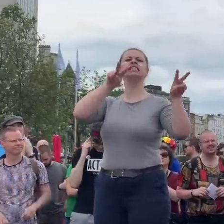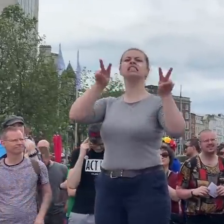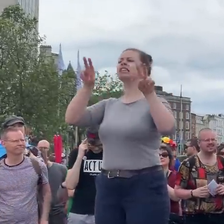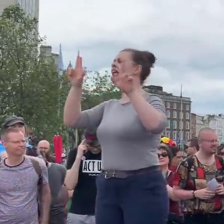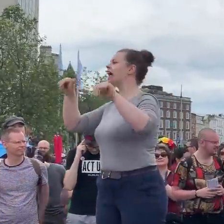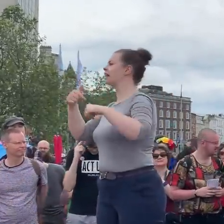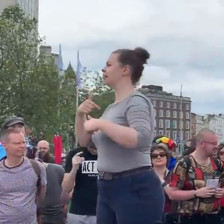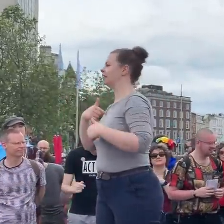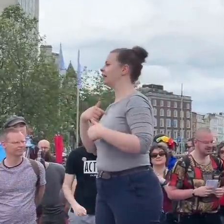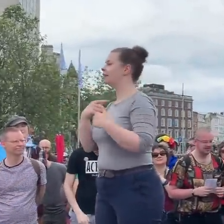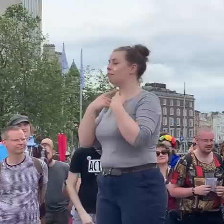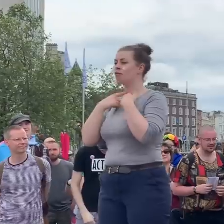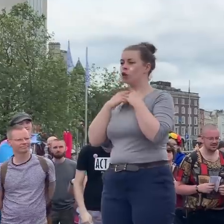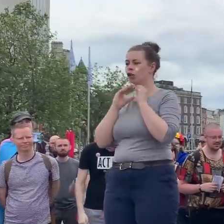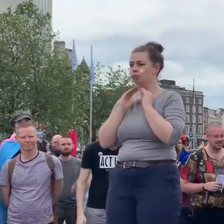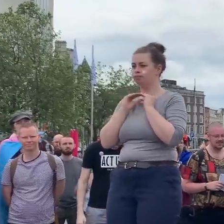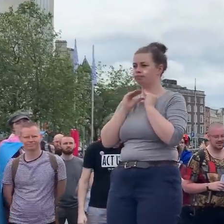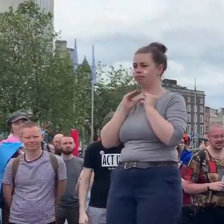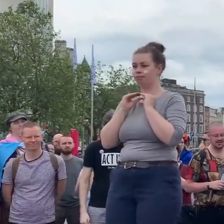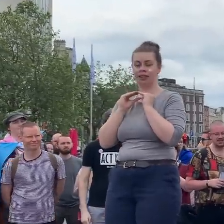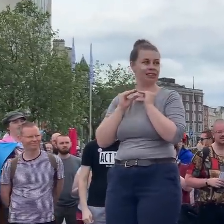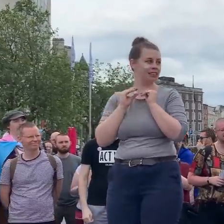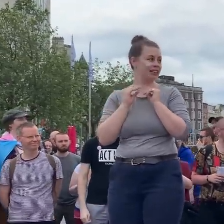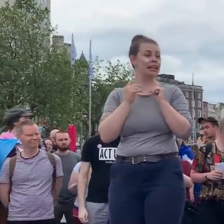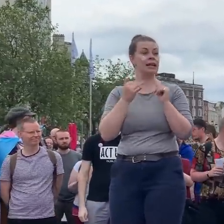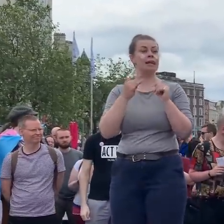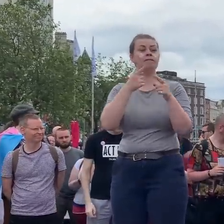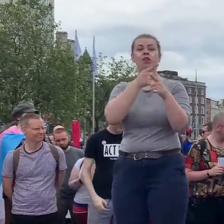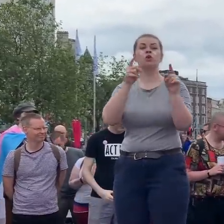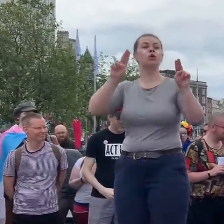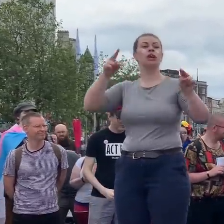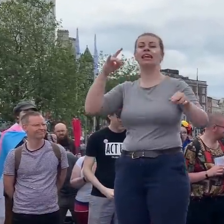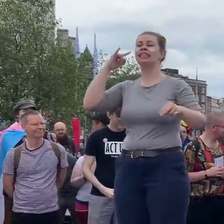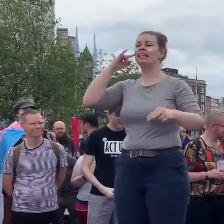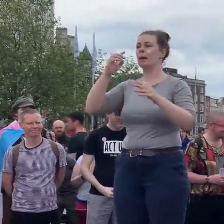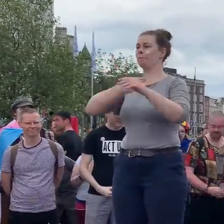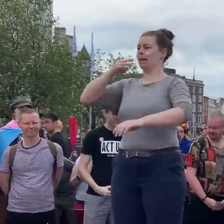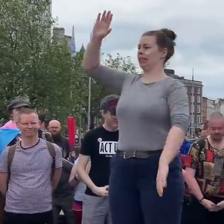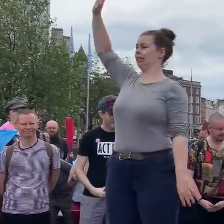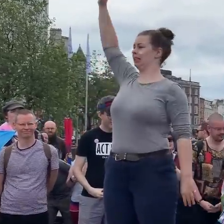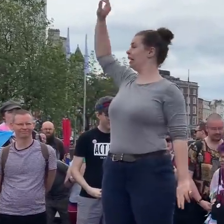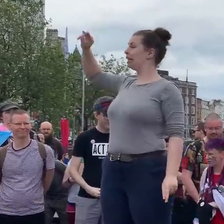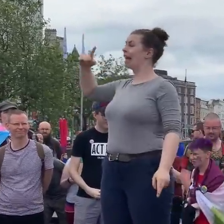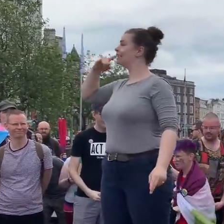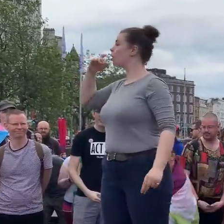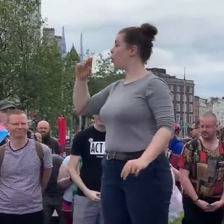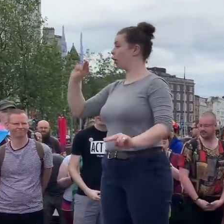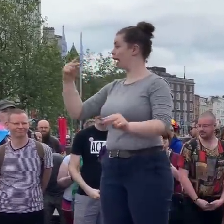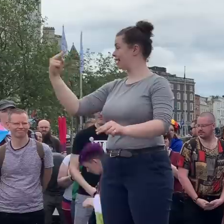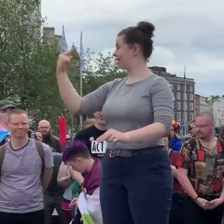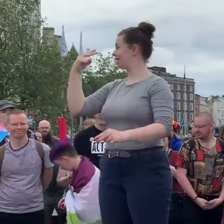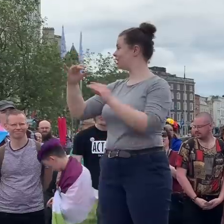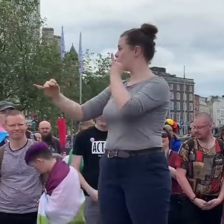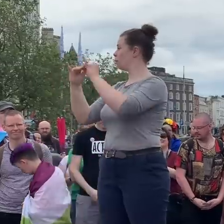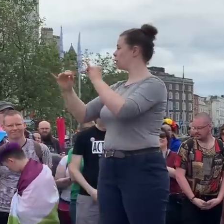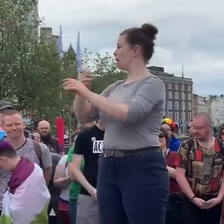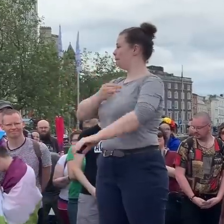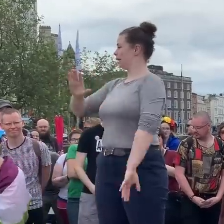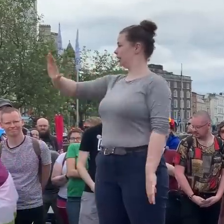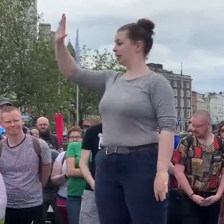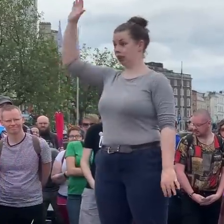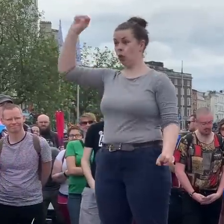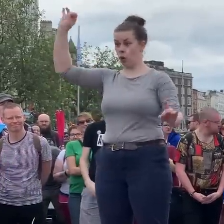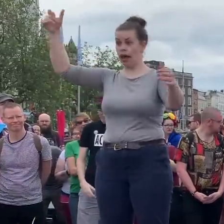I have a very soft voice, so I'll please ask you, if you cannot hear me, just raise your hand, then I'll try to speak up.